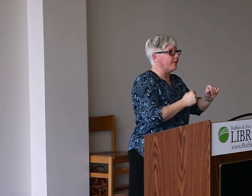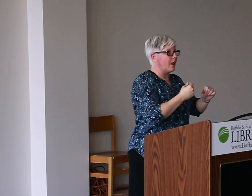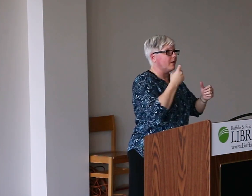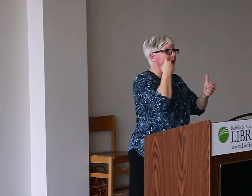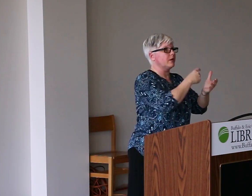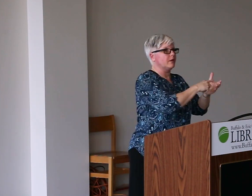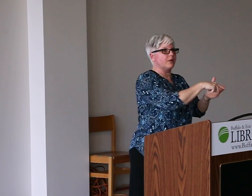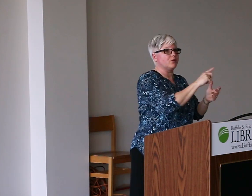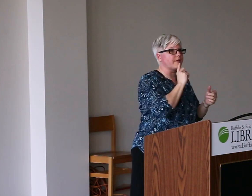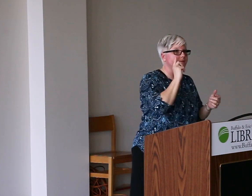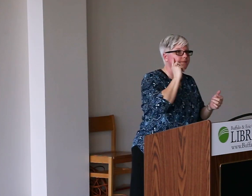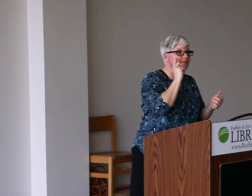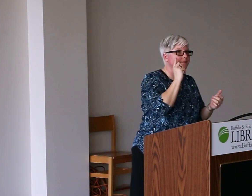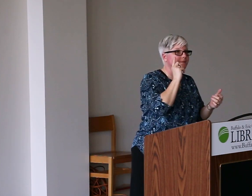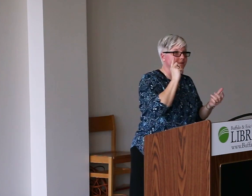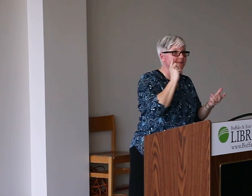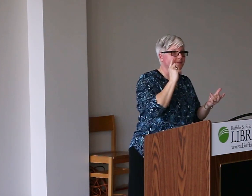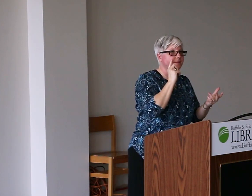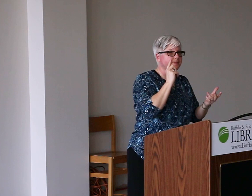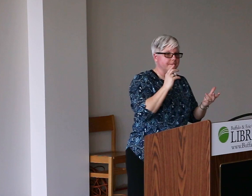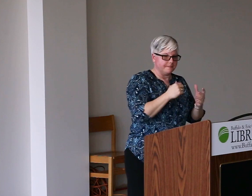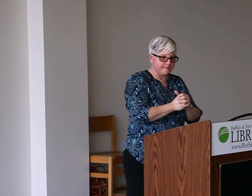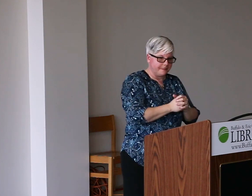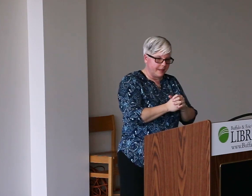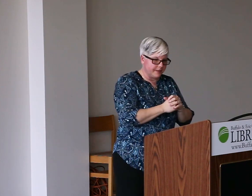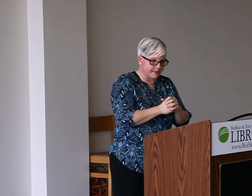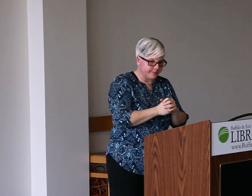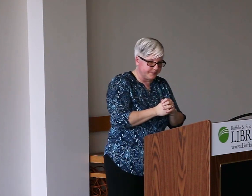2, and then they noticed they're deaf.